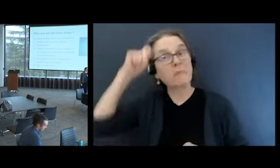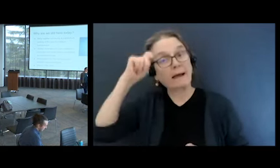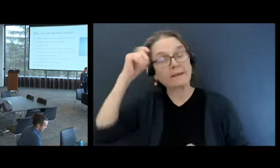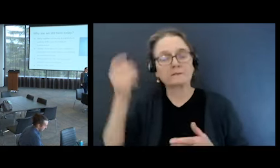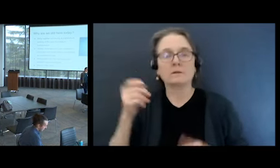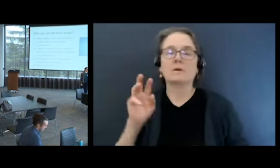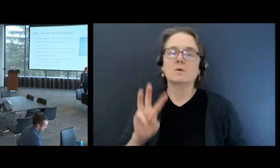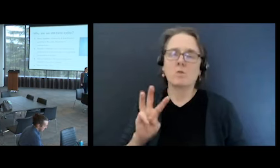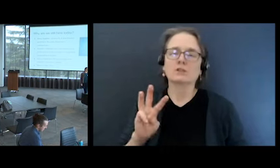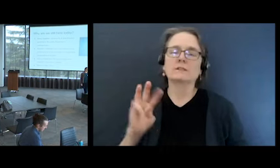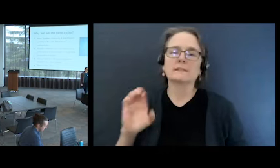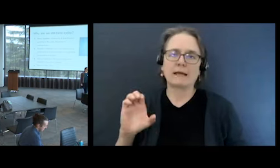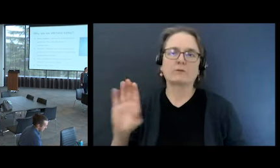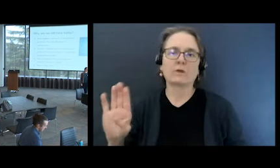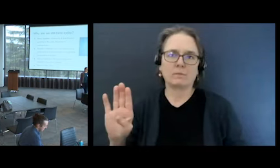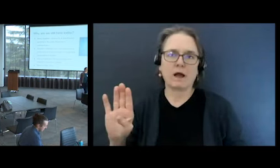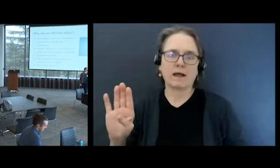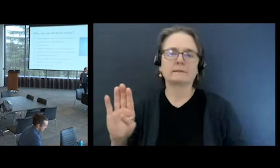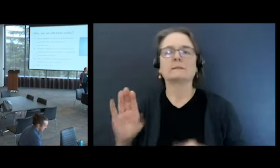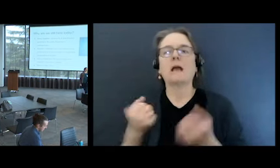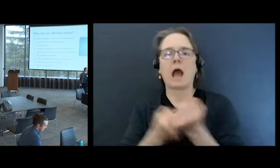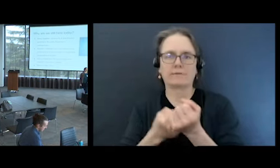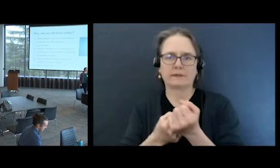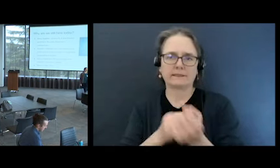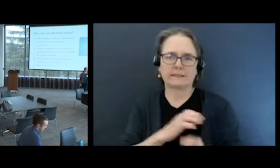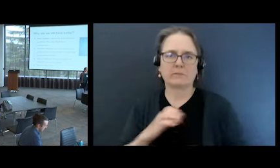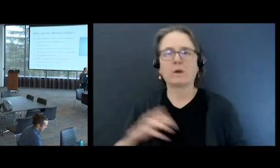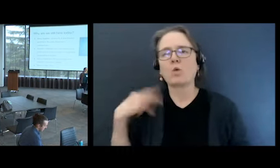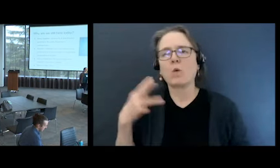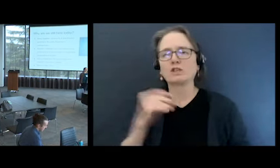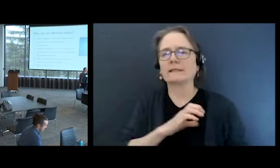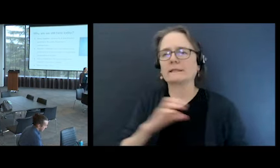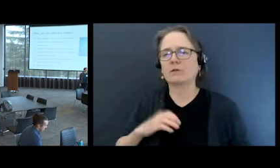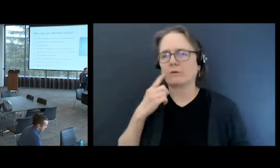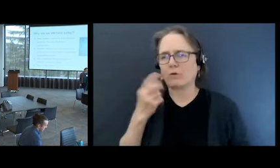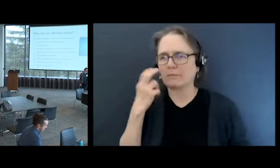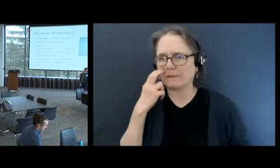I love knowing who you are and what your